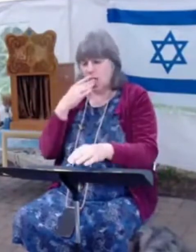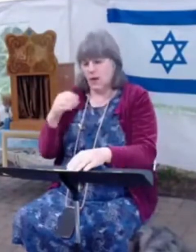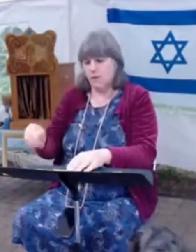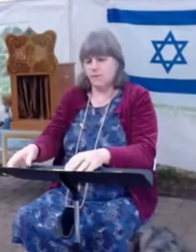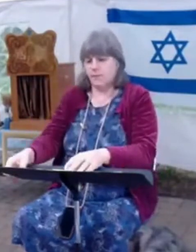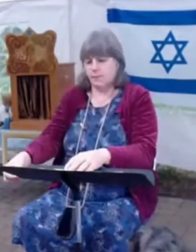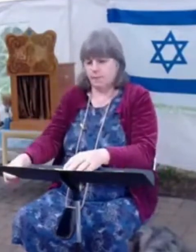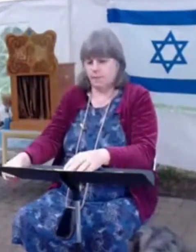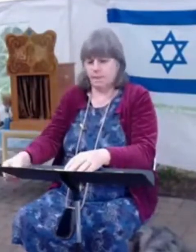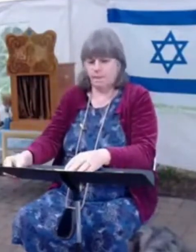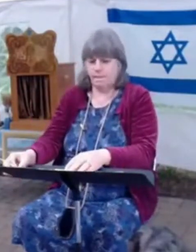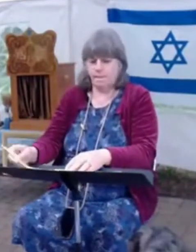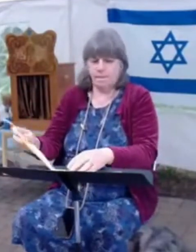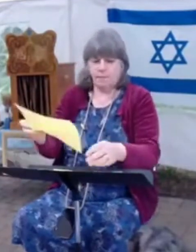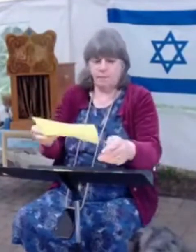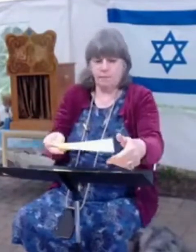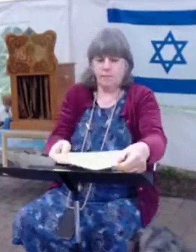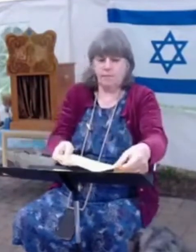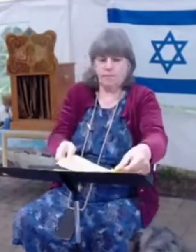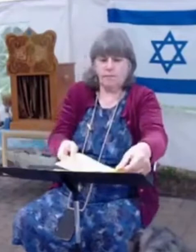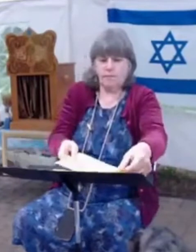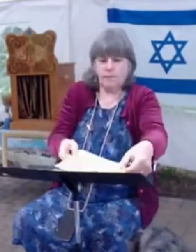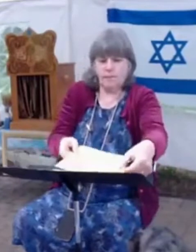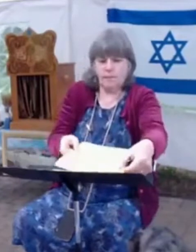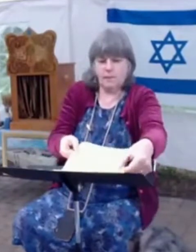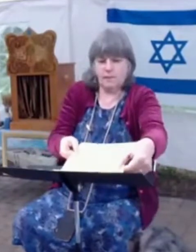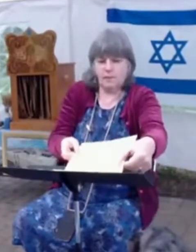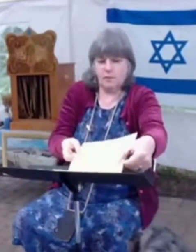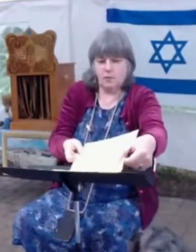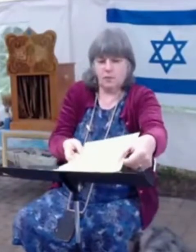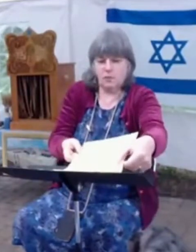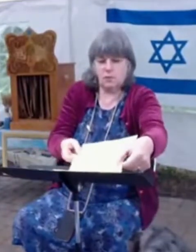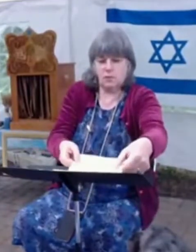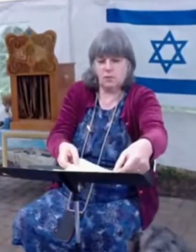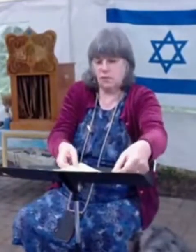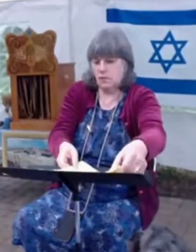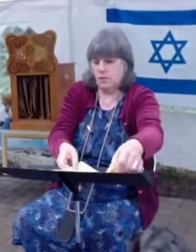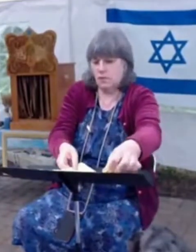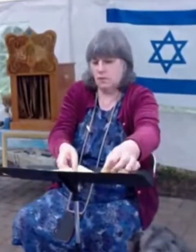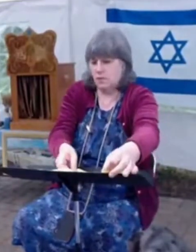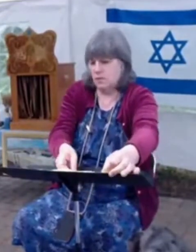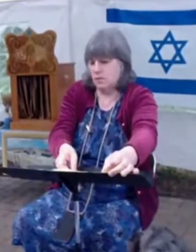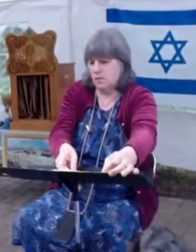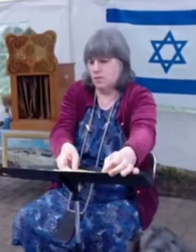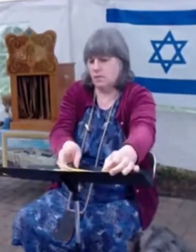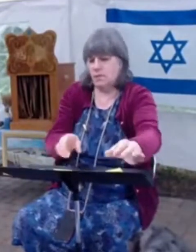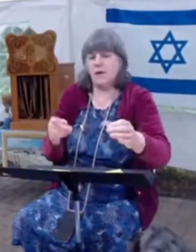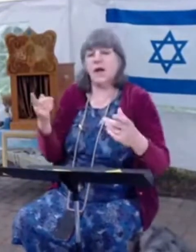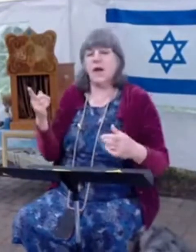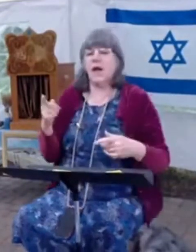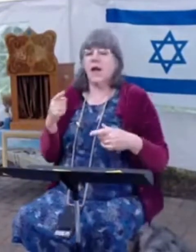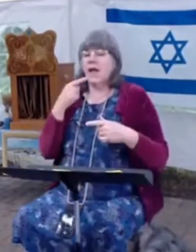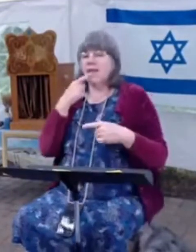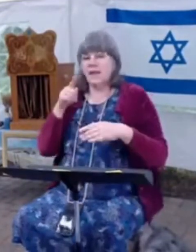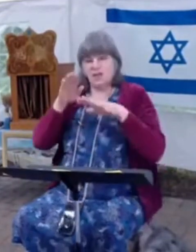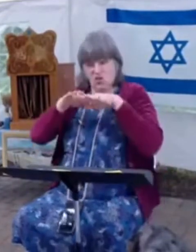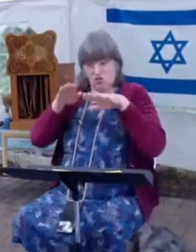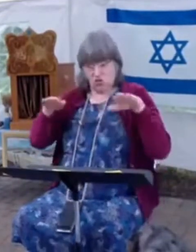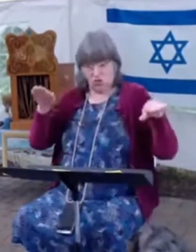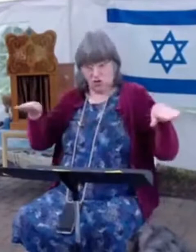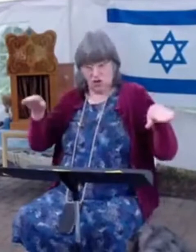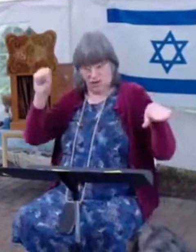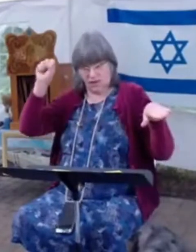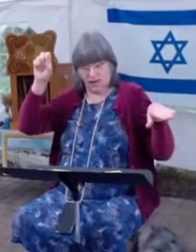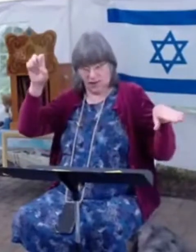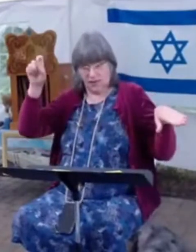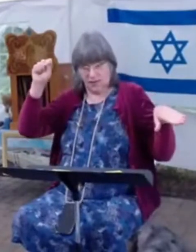Seth were the inventors or discoverers of that peculiar sort of